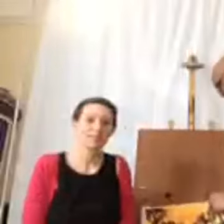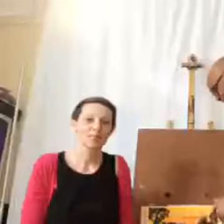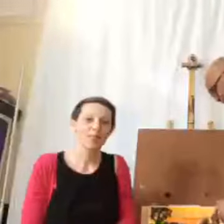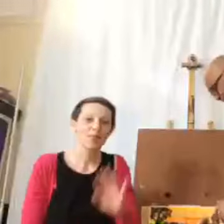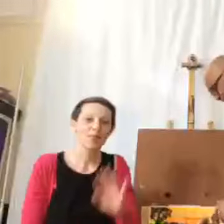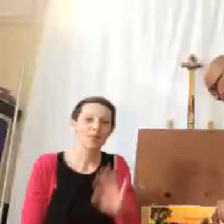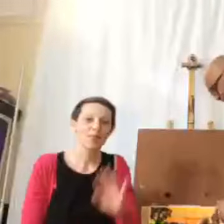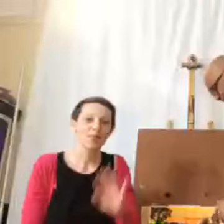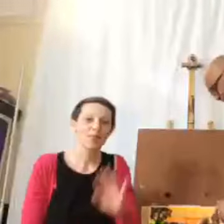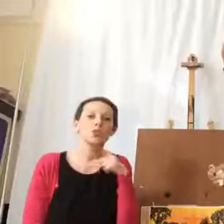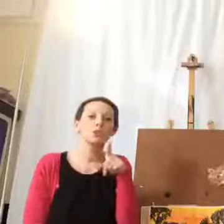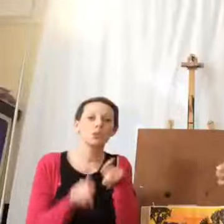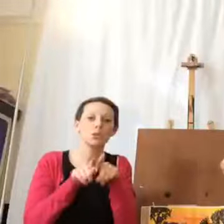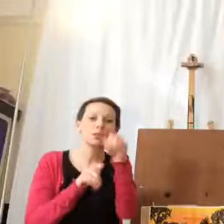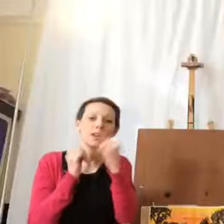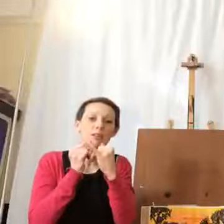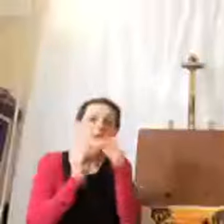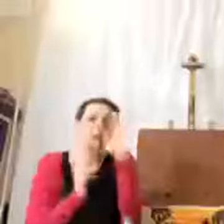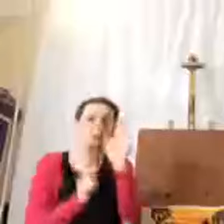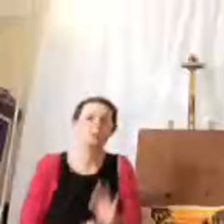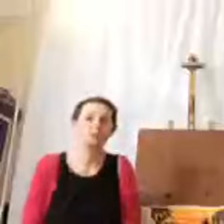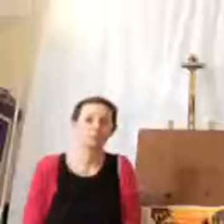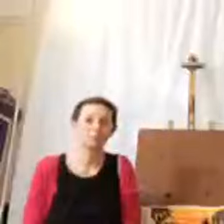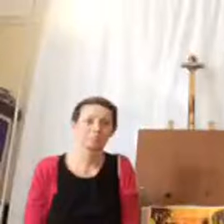Right then. You too,